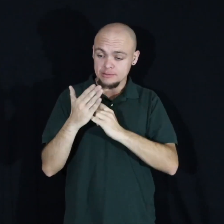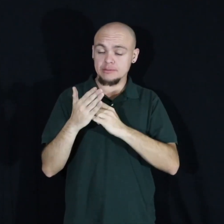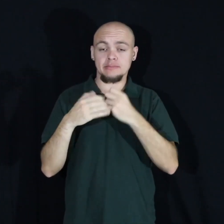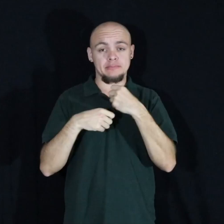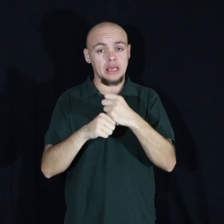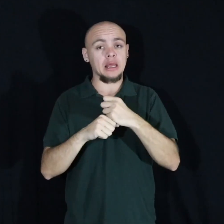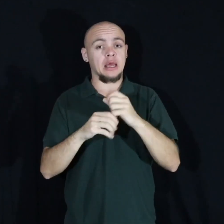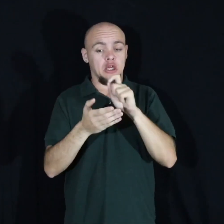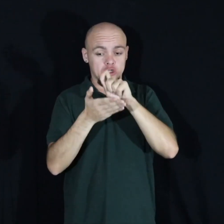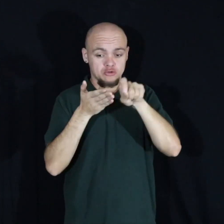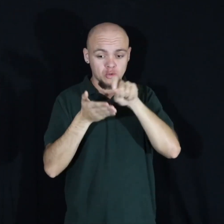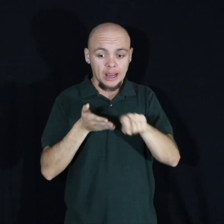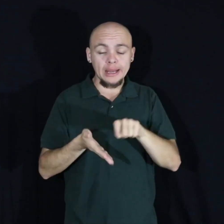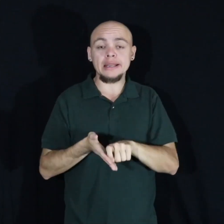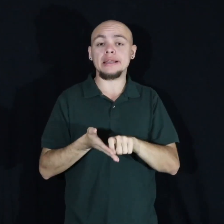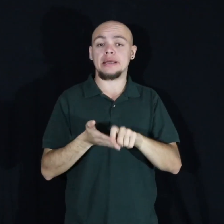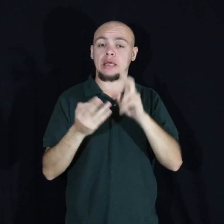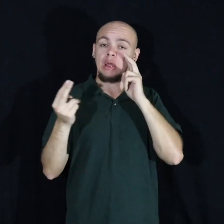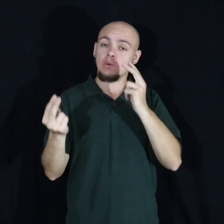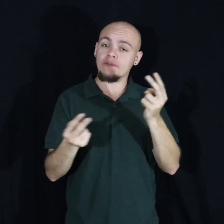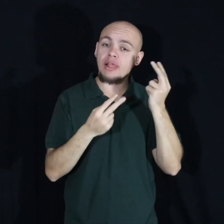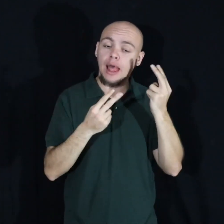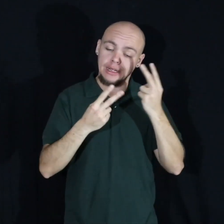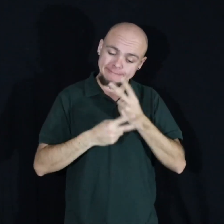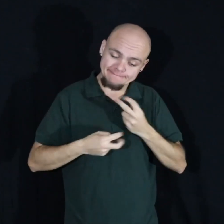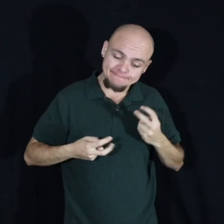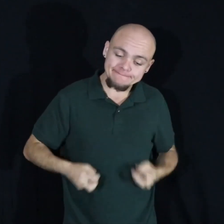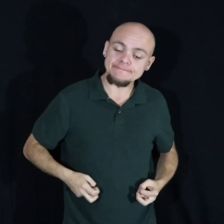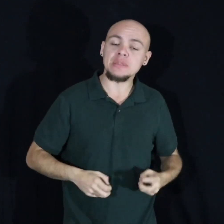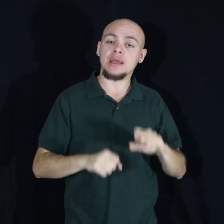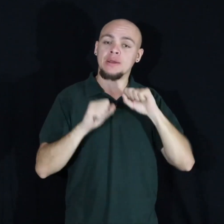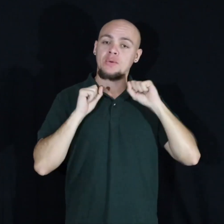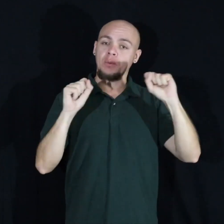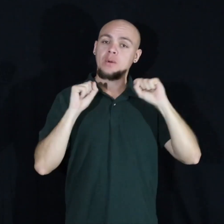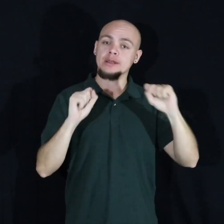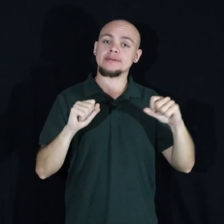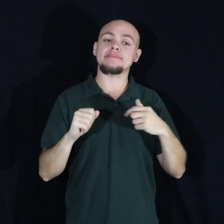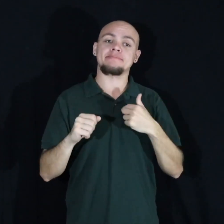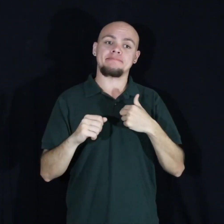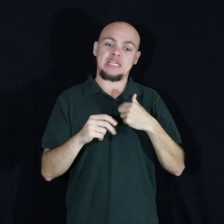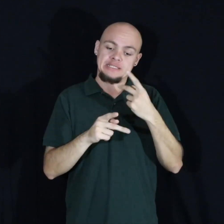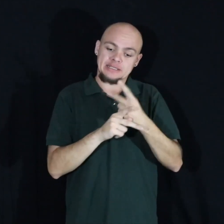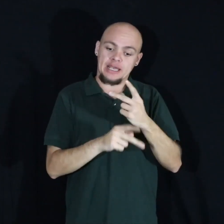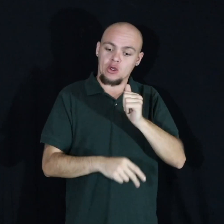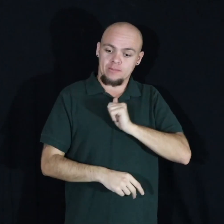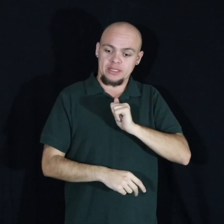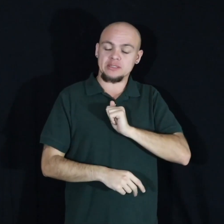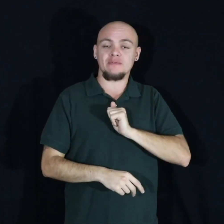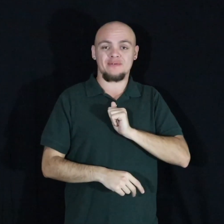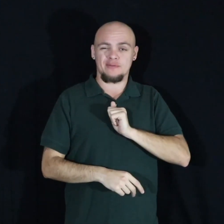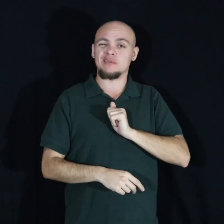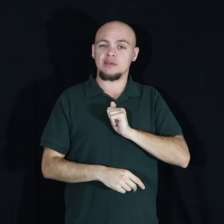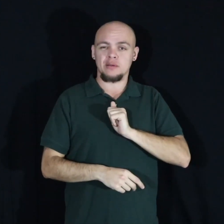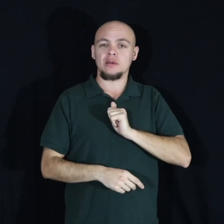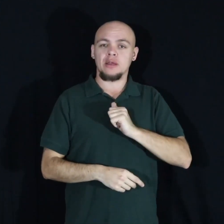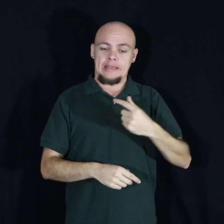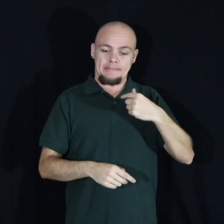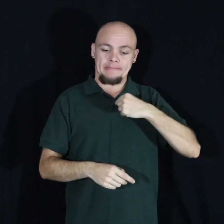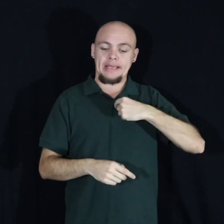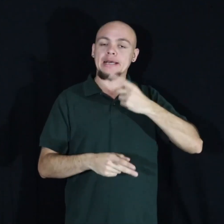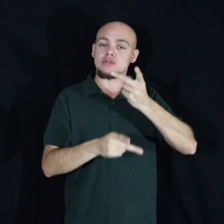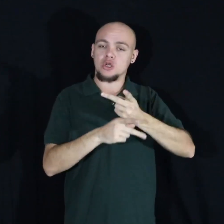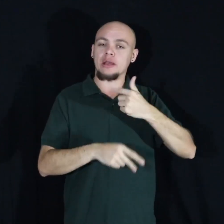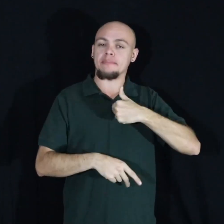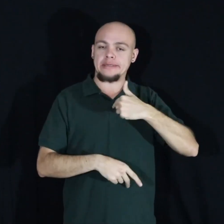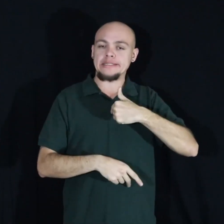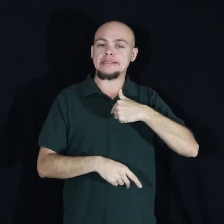and reflection exercises as well. I attended to me and I reclaimed me. So I'm here